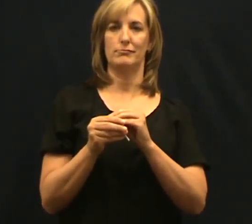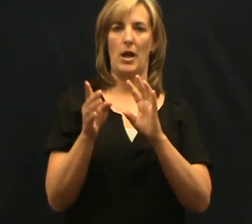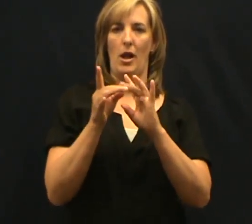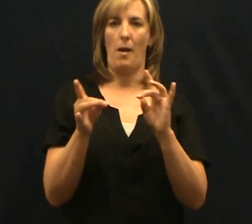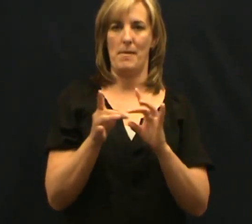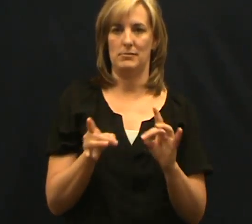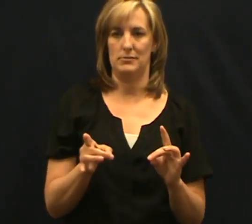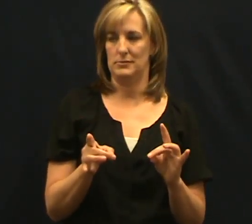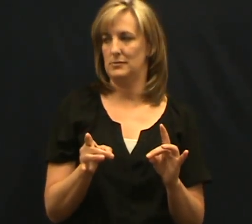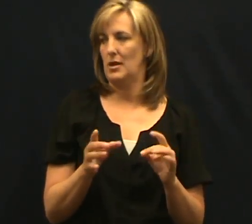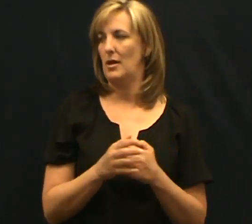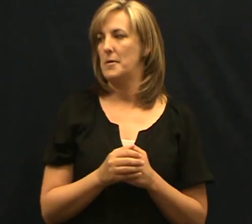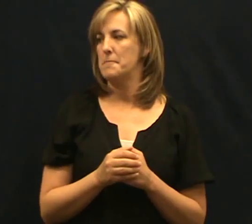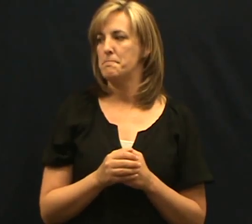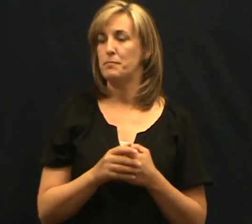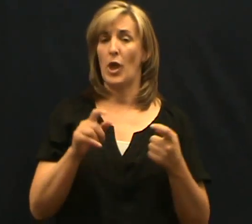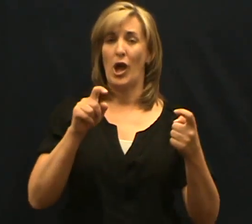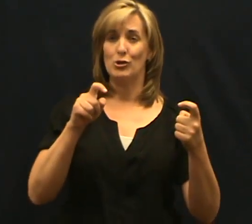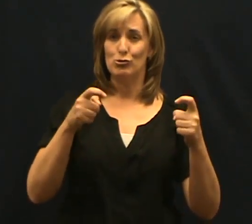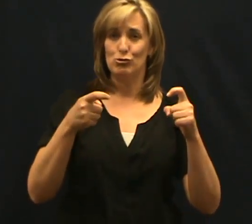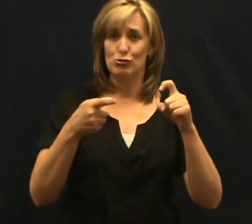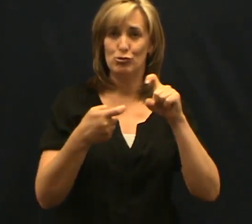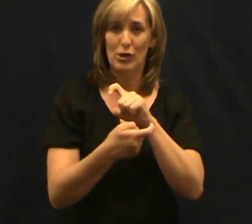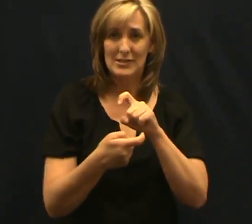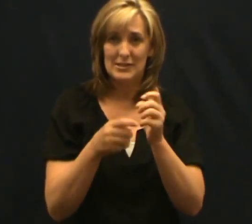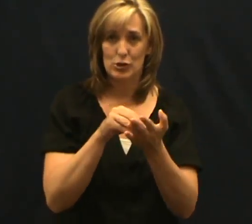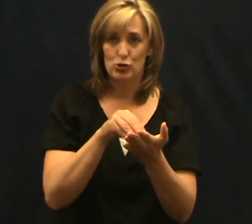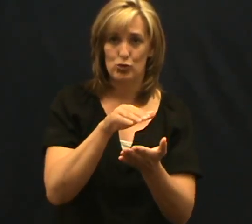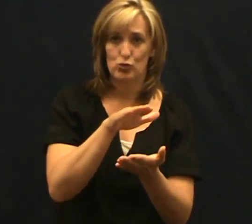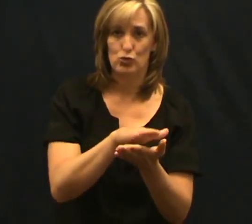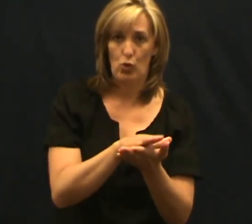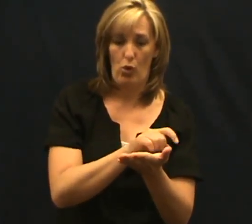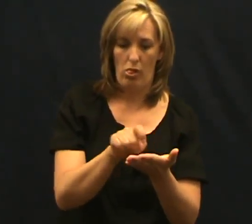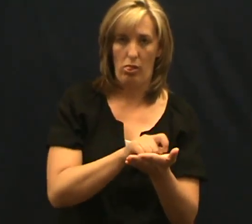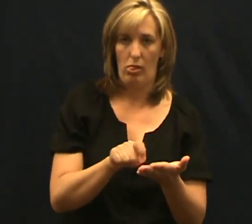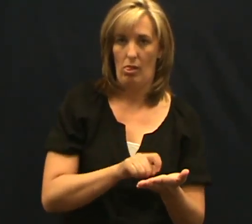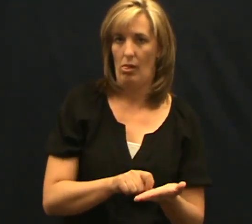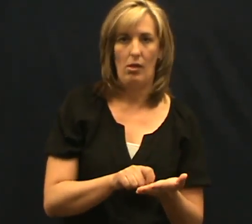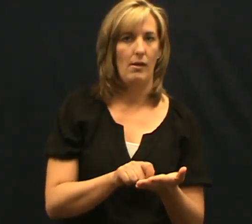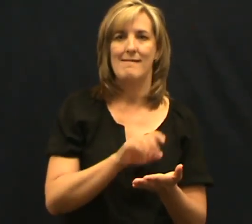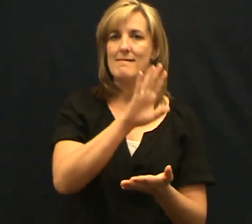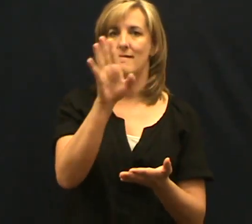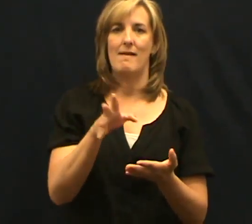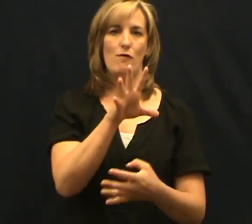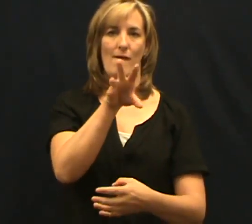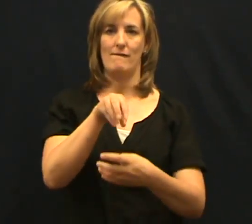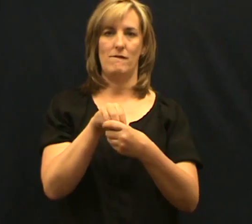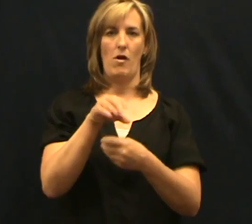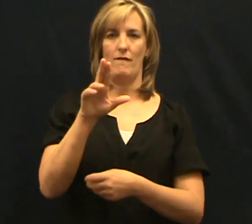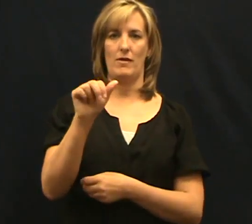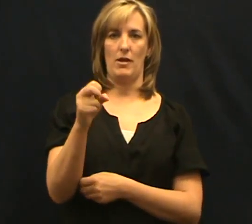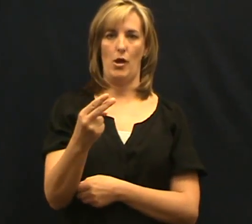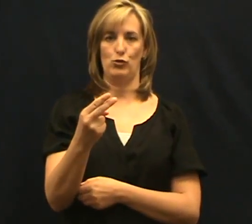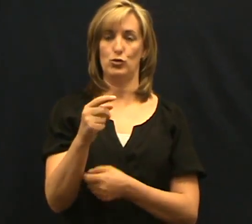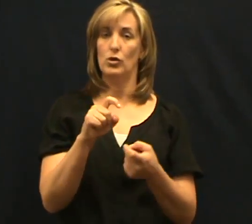noting. Adjusting journal entries never involve cash. Remember, these adjustments are to our assets